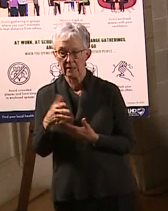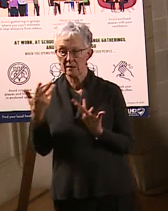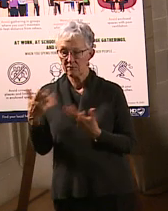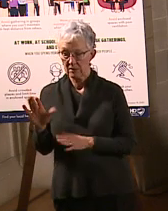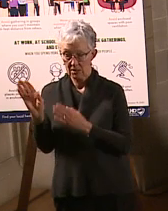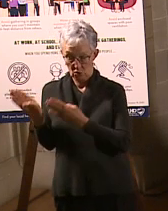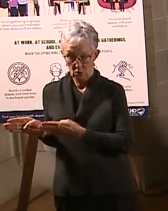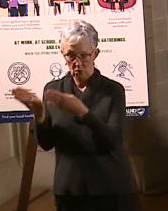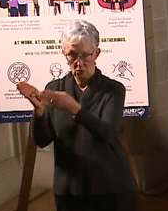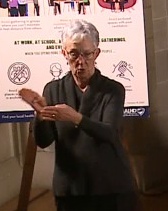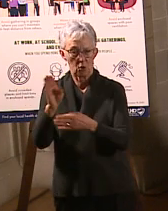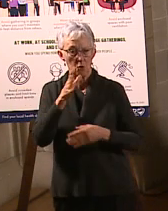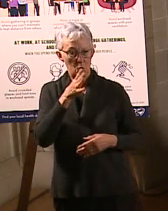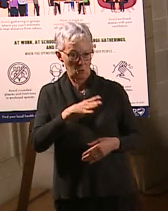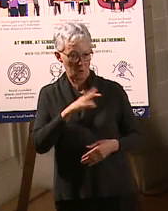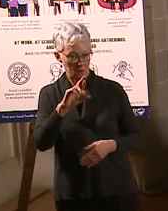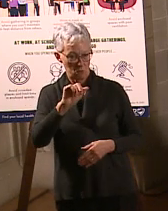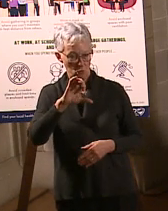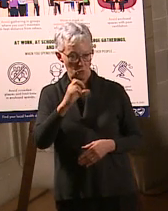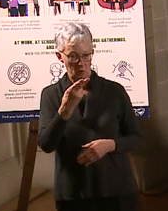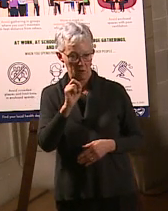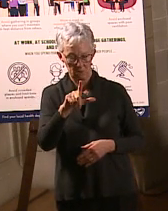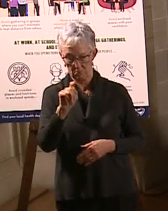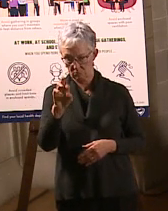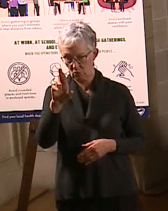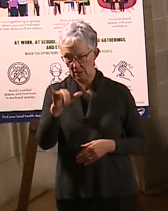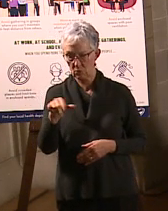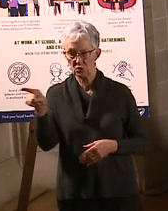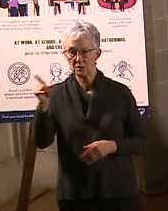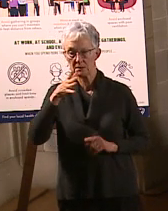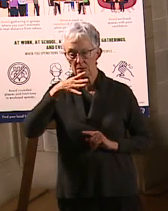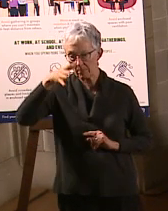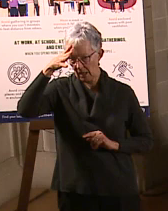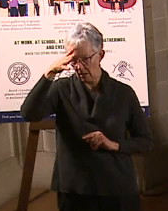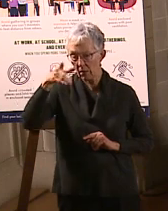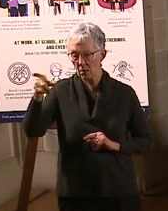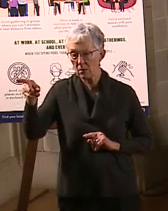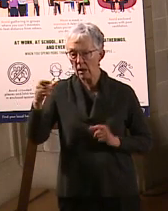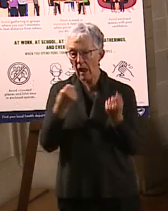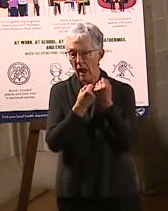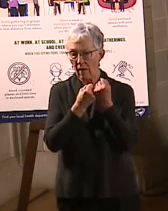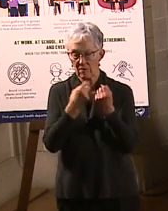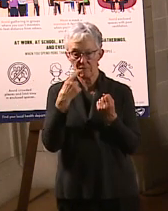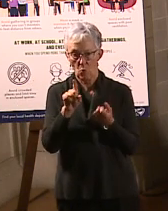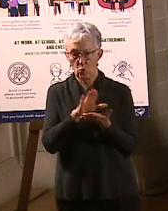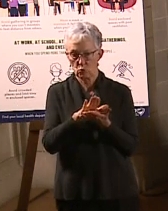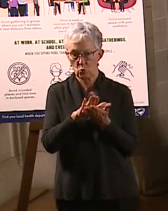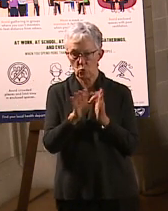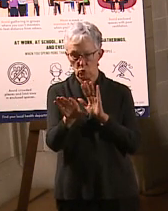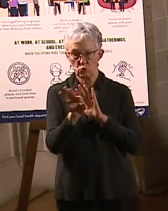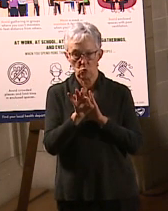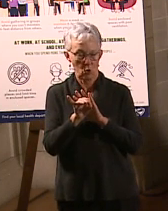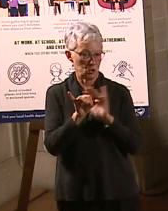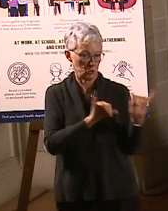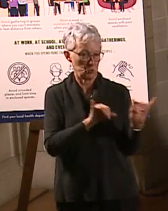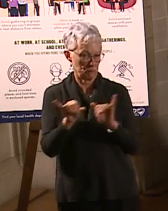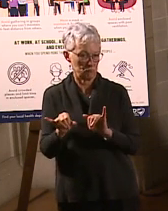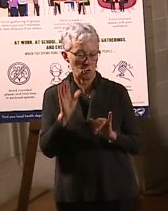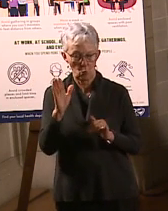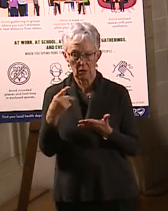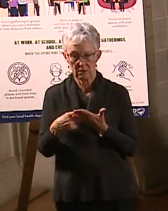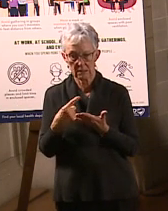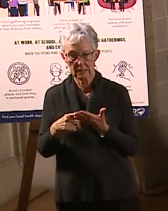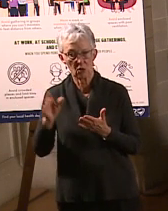Rachel Terry, who is a parent who's going to be an advocate for school choice as well, talking about that from her